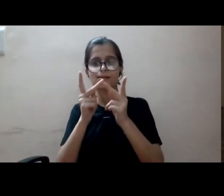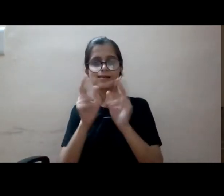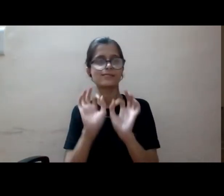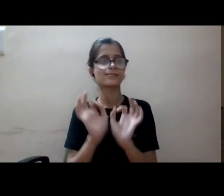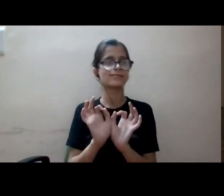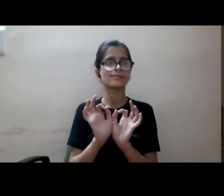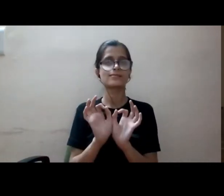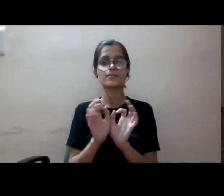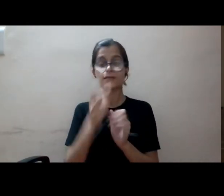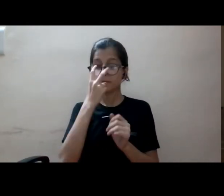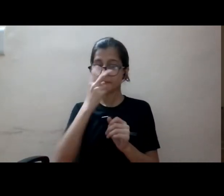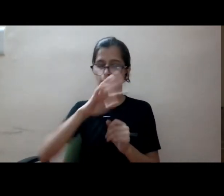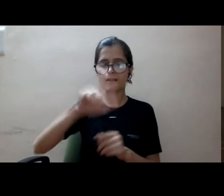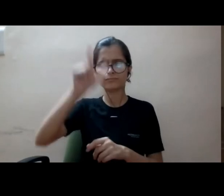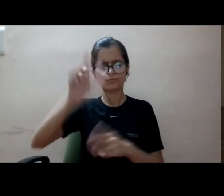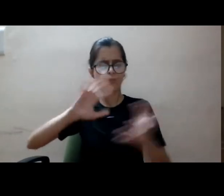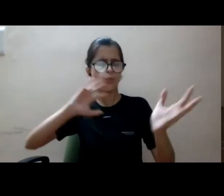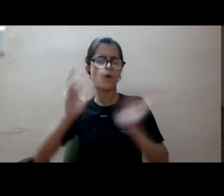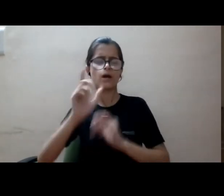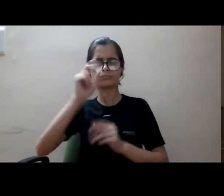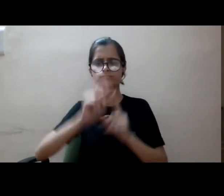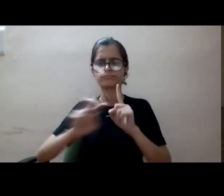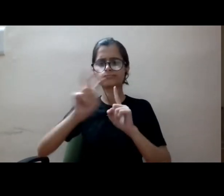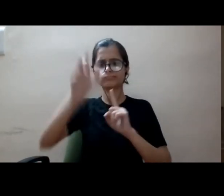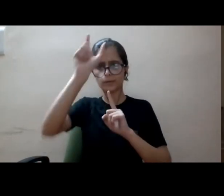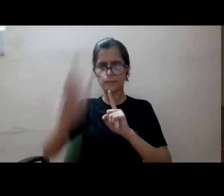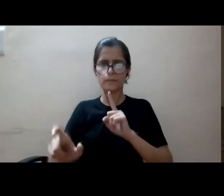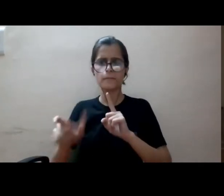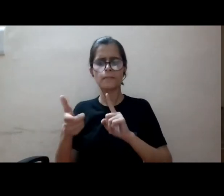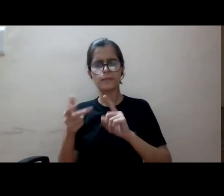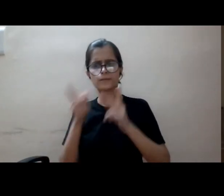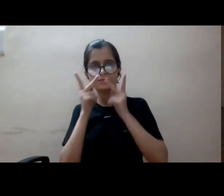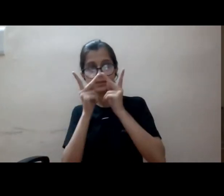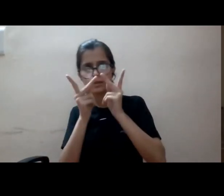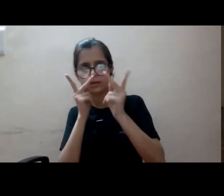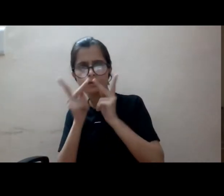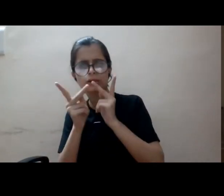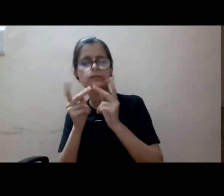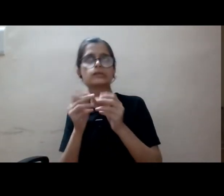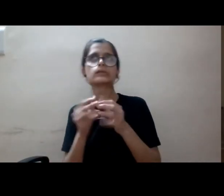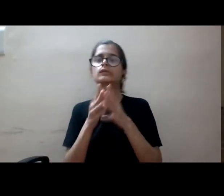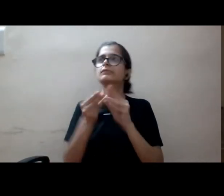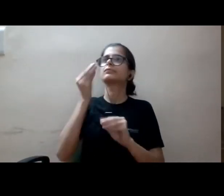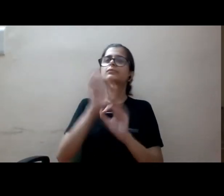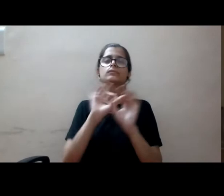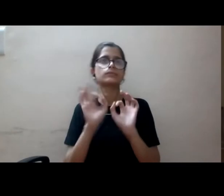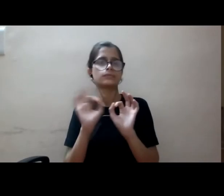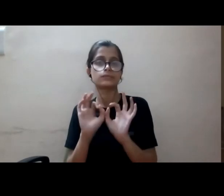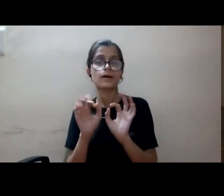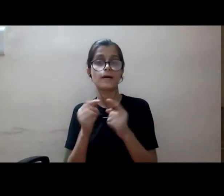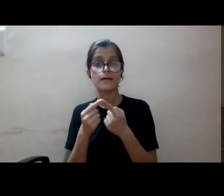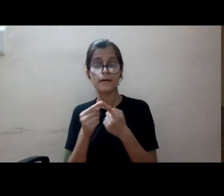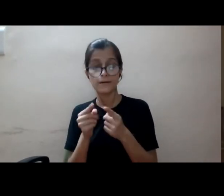that, a blind world traveler observed, most sighted travelers didn't see much. attention isn't